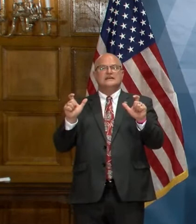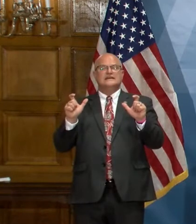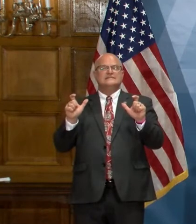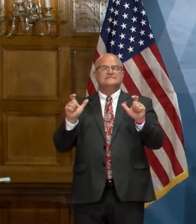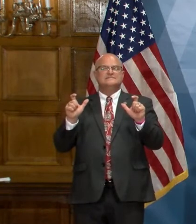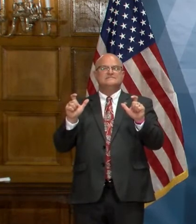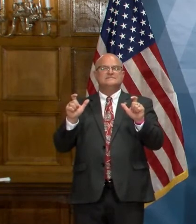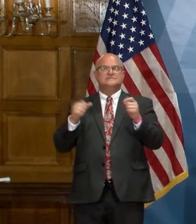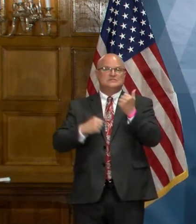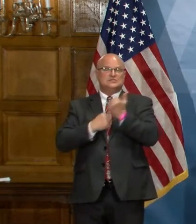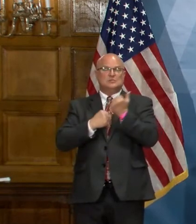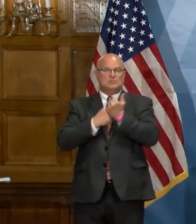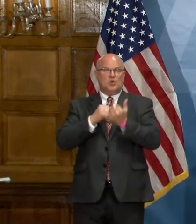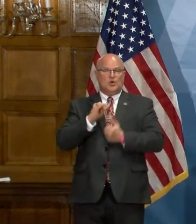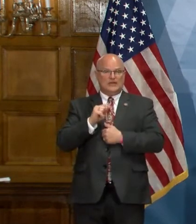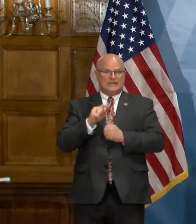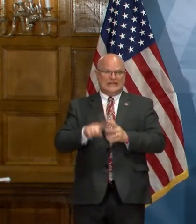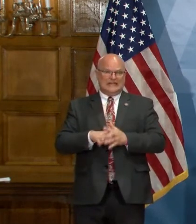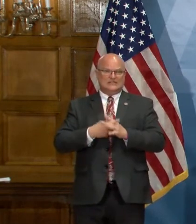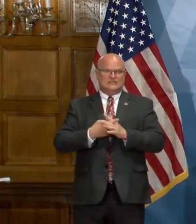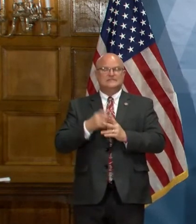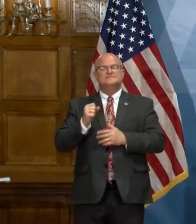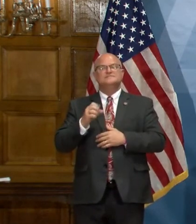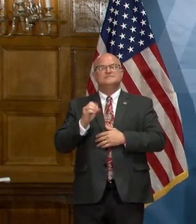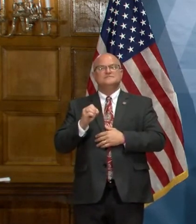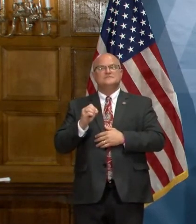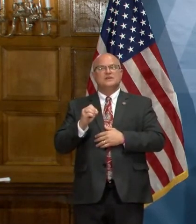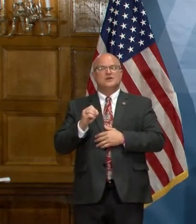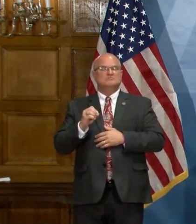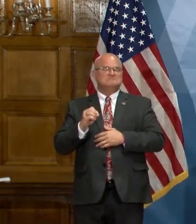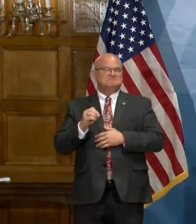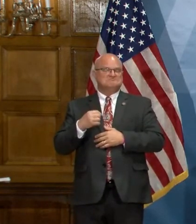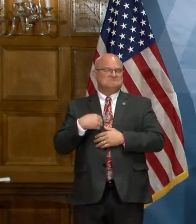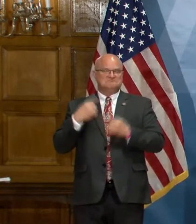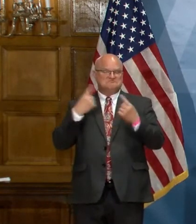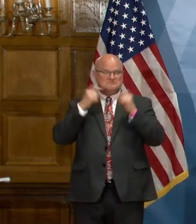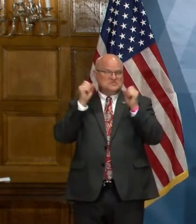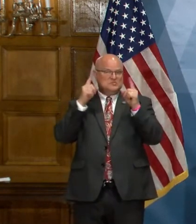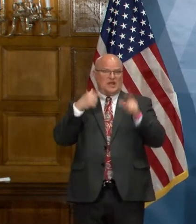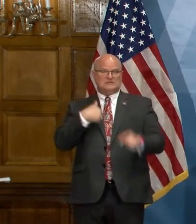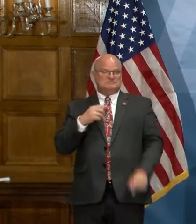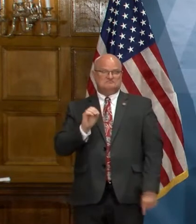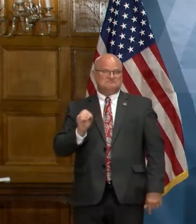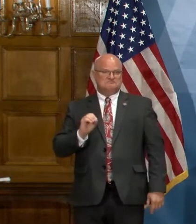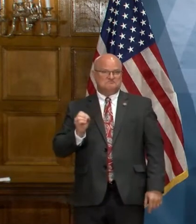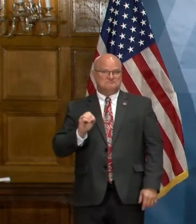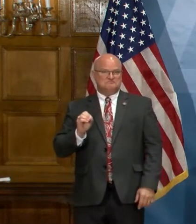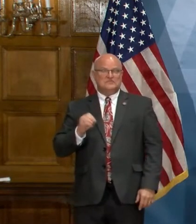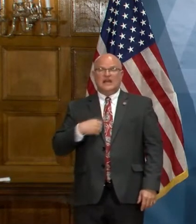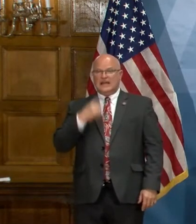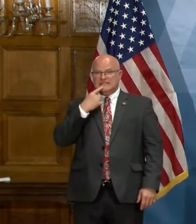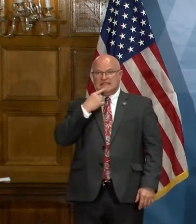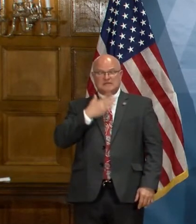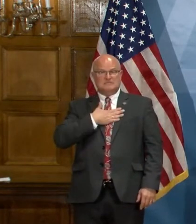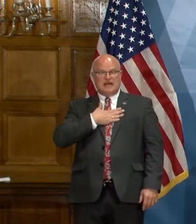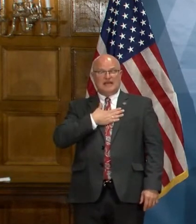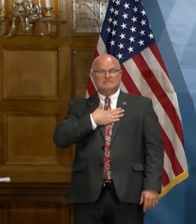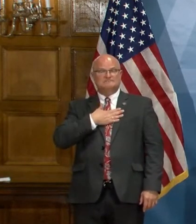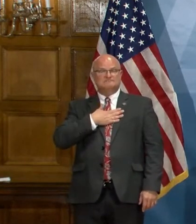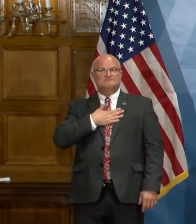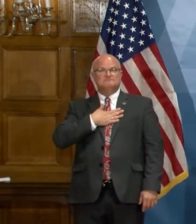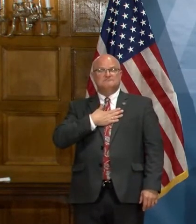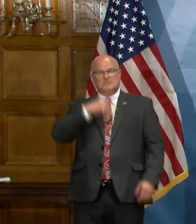that supported it initially. So I don't consider it a surprise. I stated my convictions and